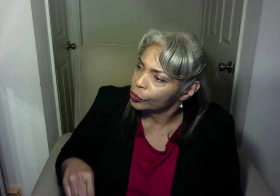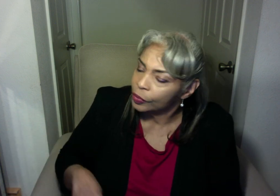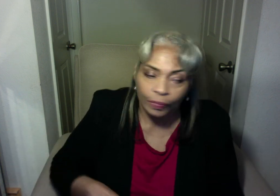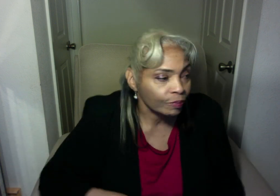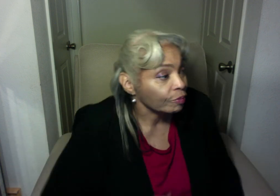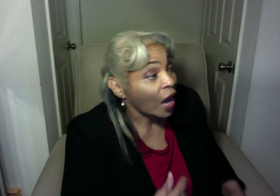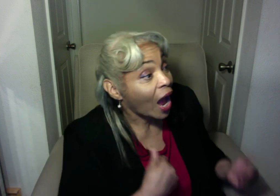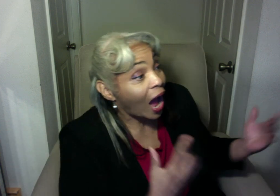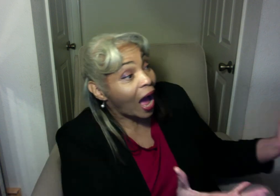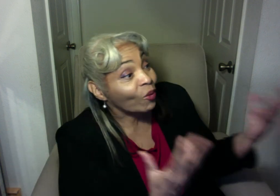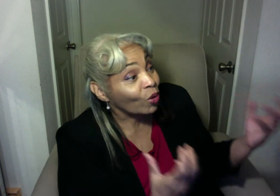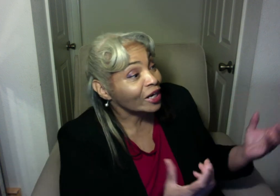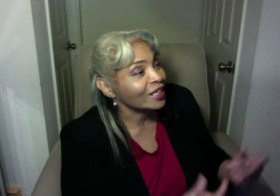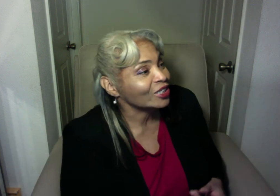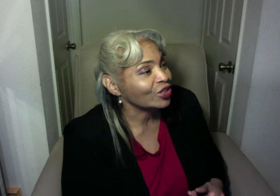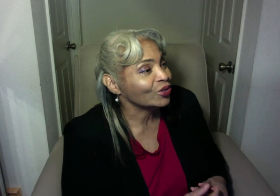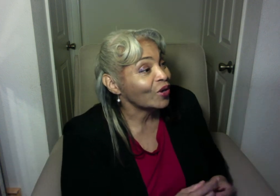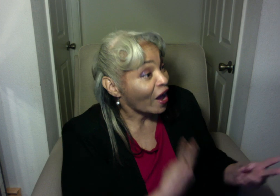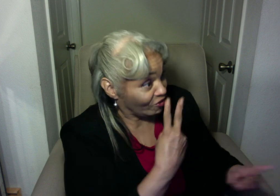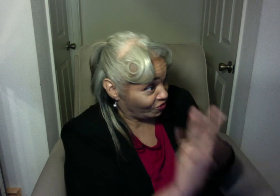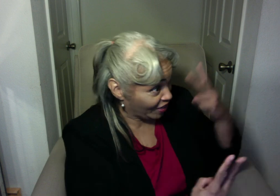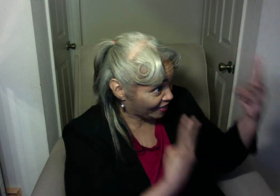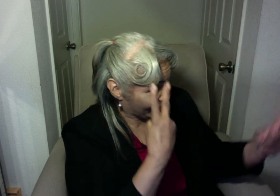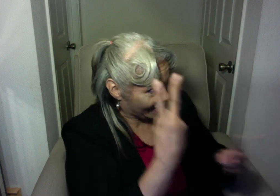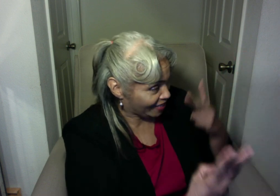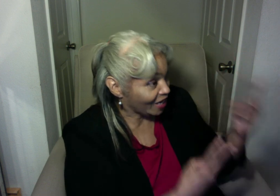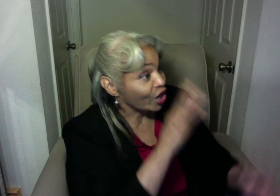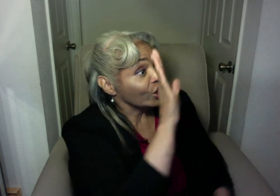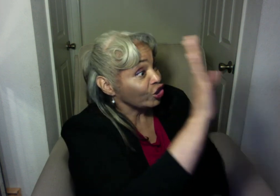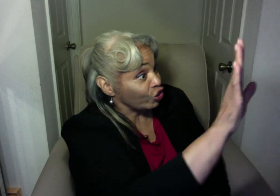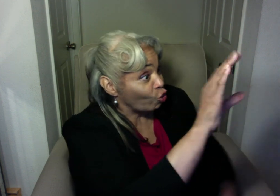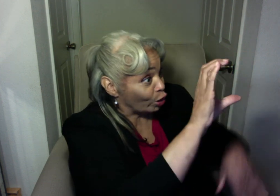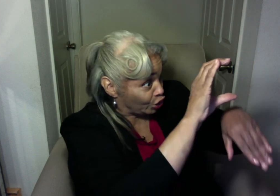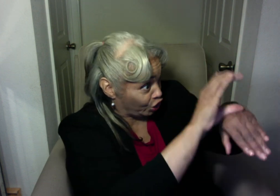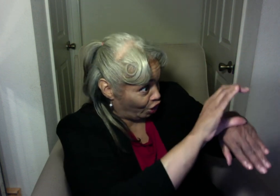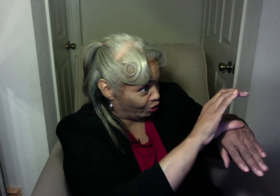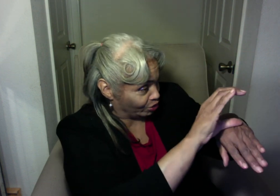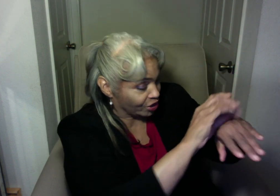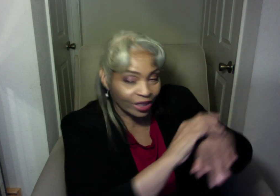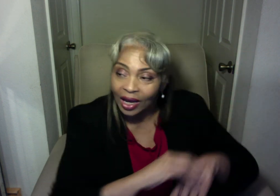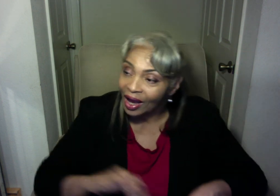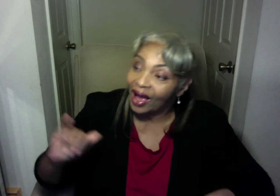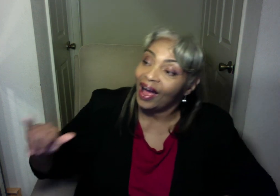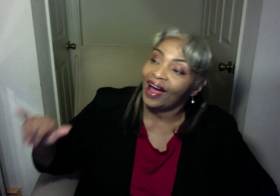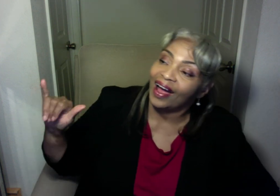I wanted to visit your church. Ah,